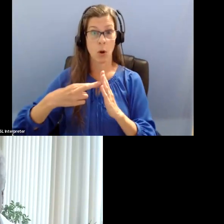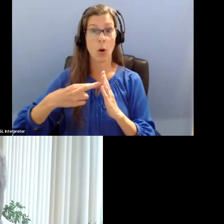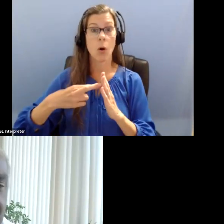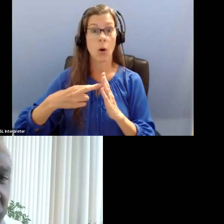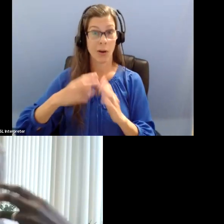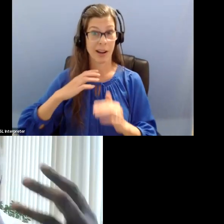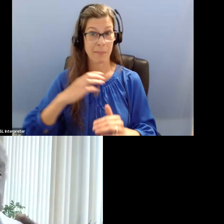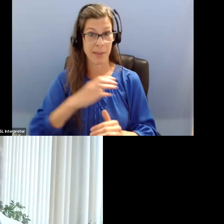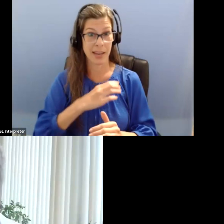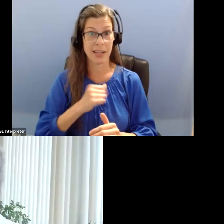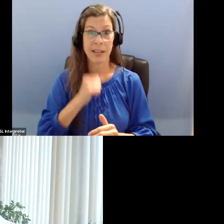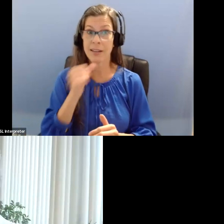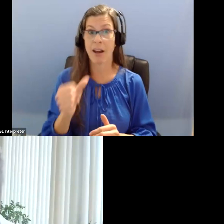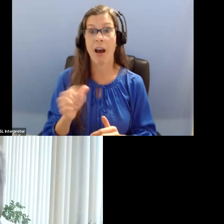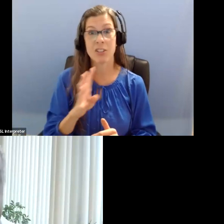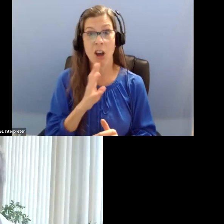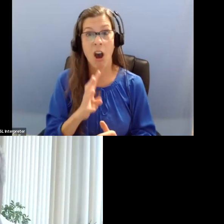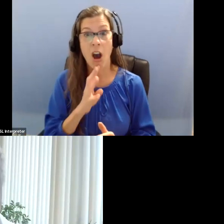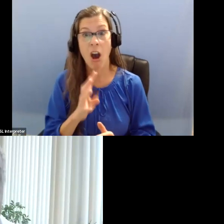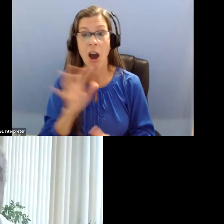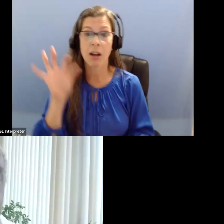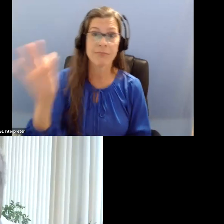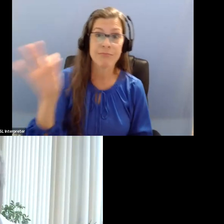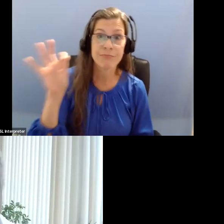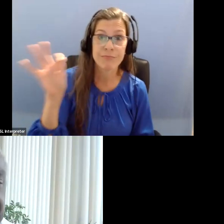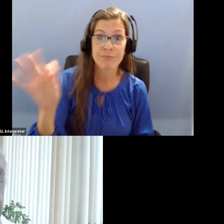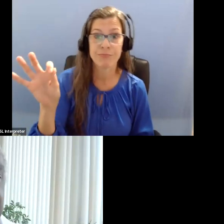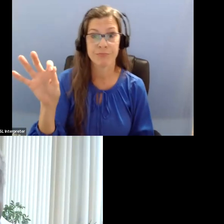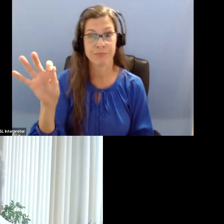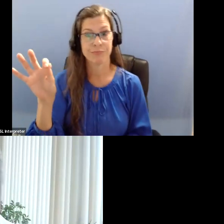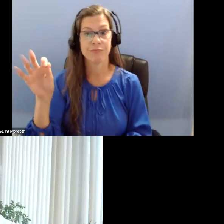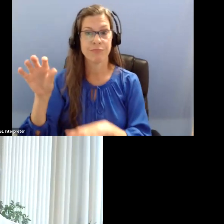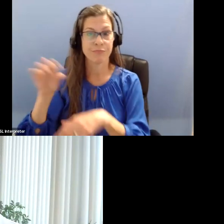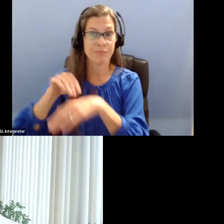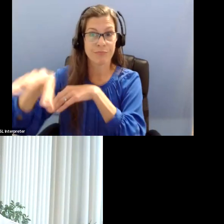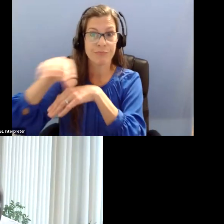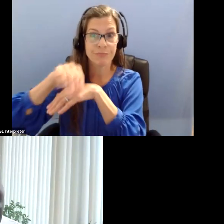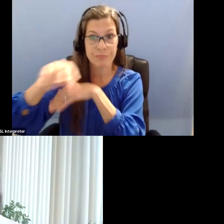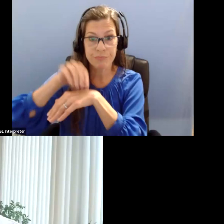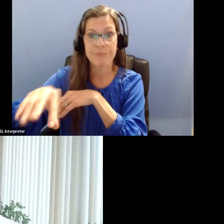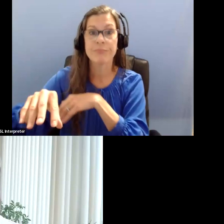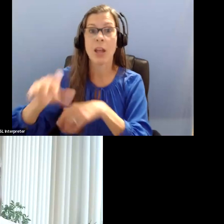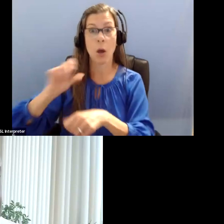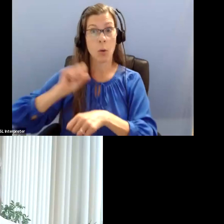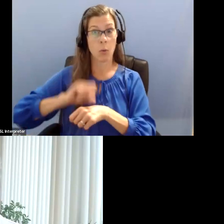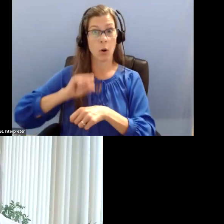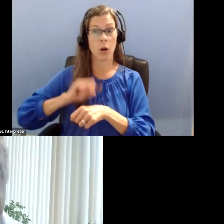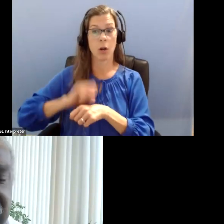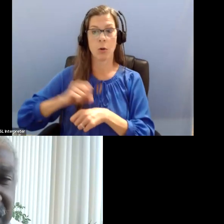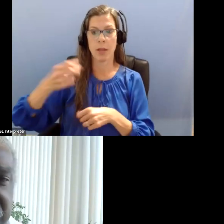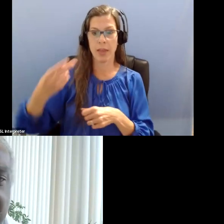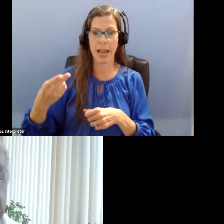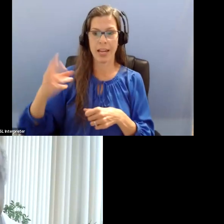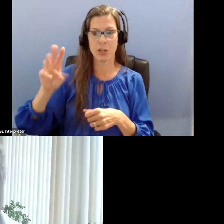be talking all the time, but to really to work behind the scenes with HMA and other steering committee